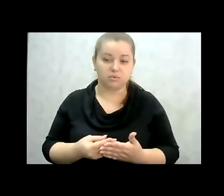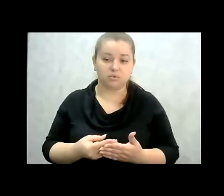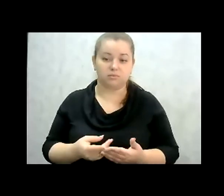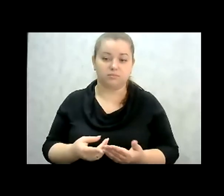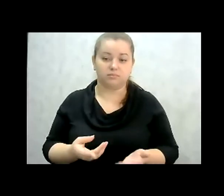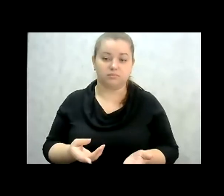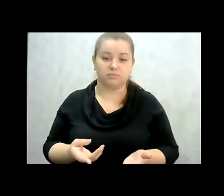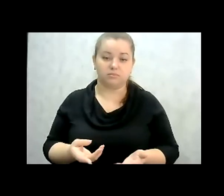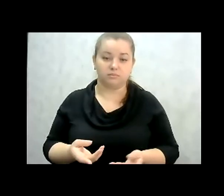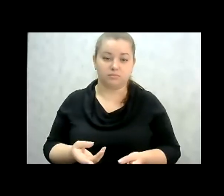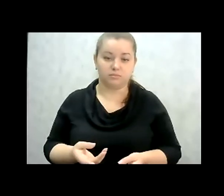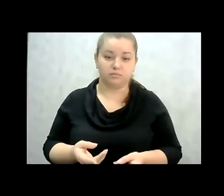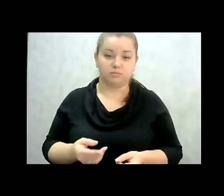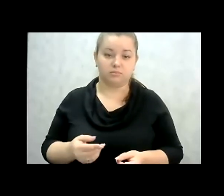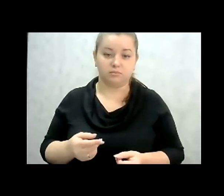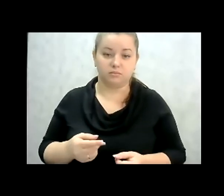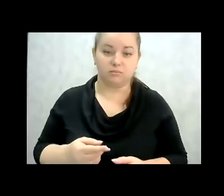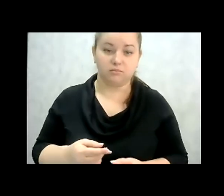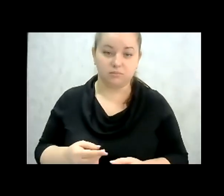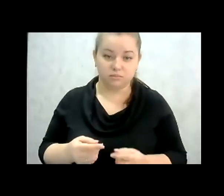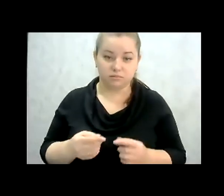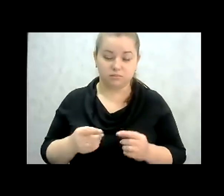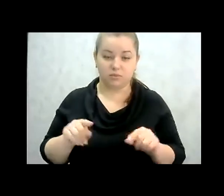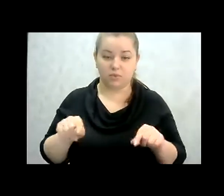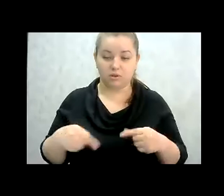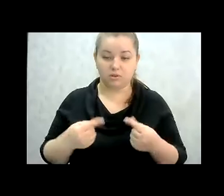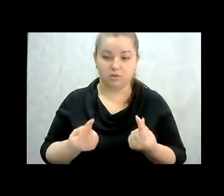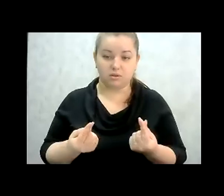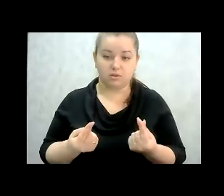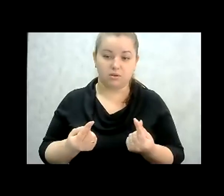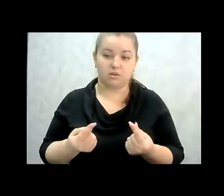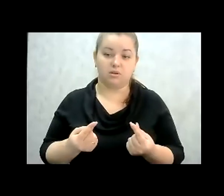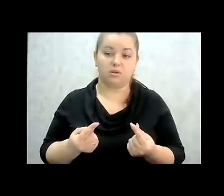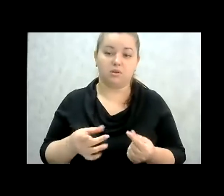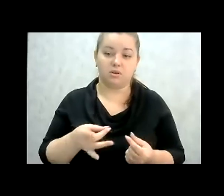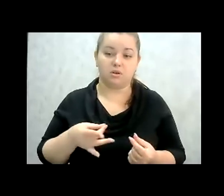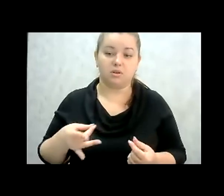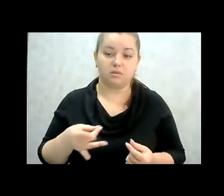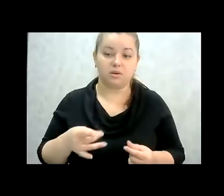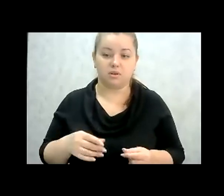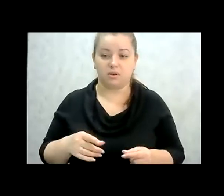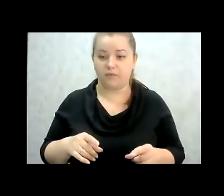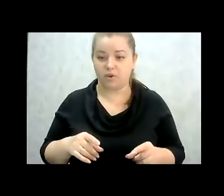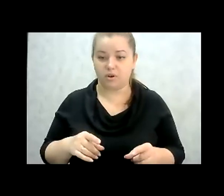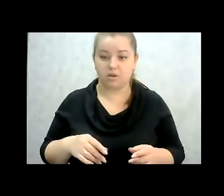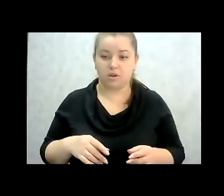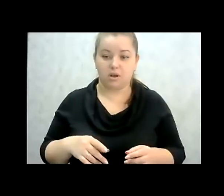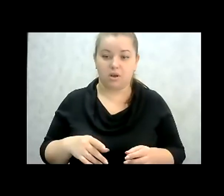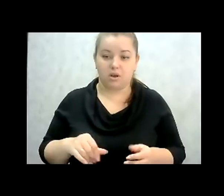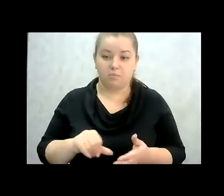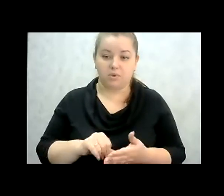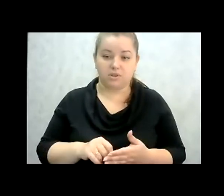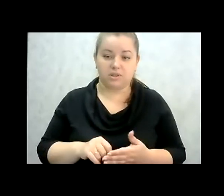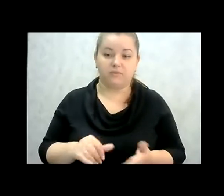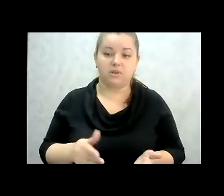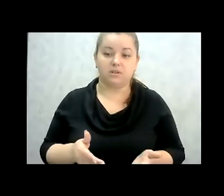law on the budget of Ukraine for this year does not provide the respective